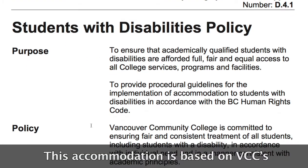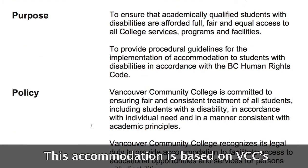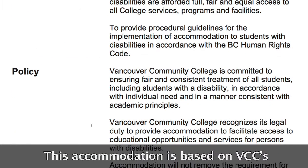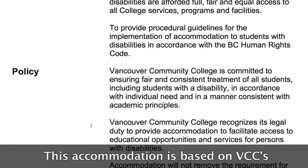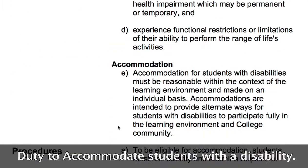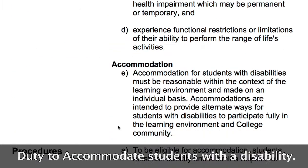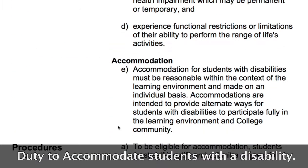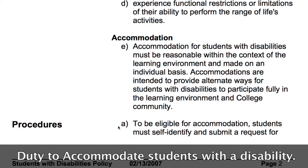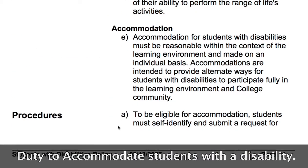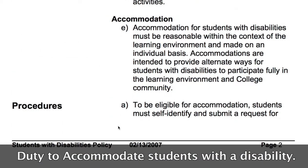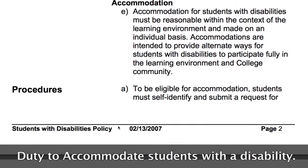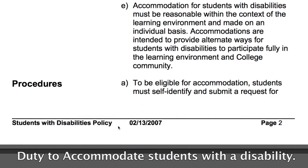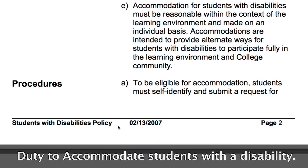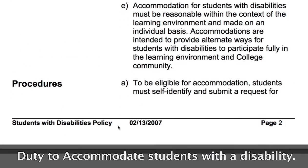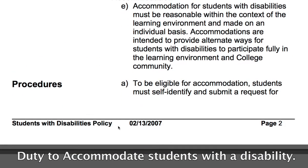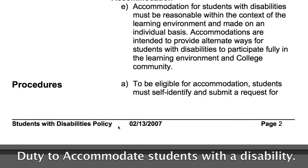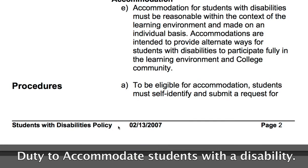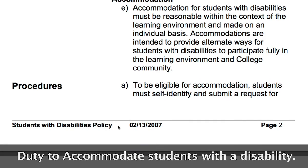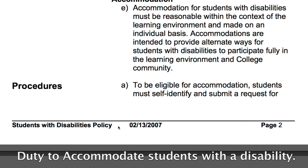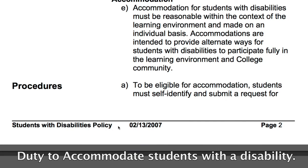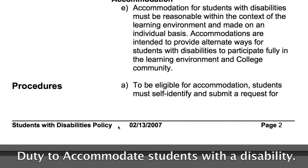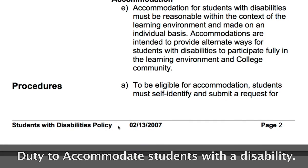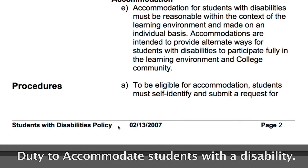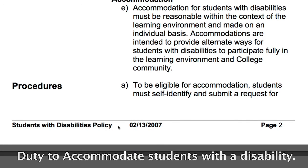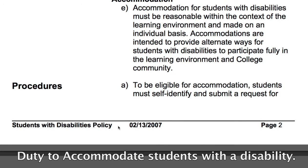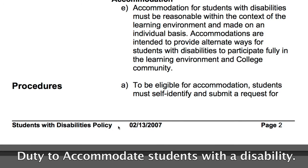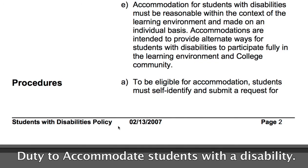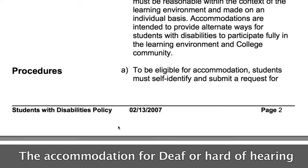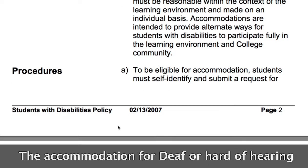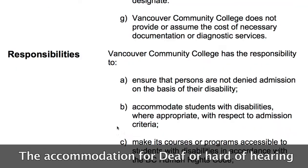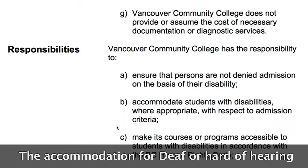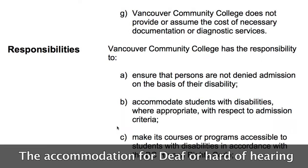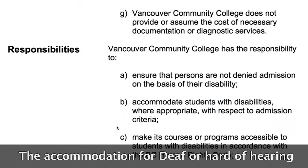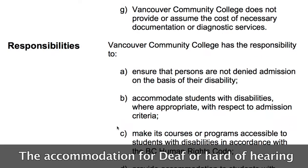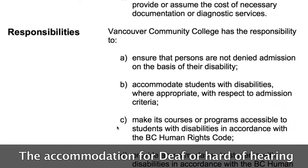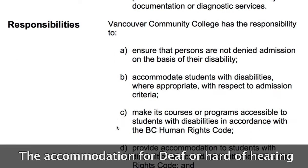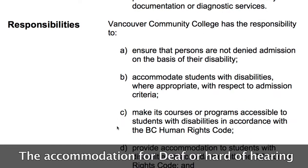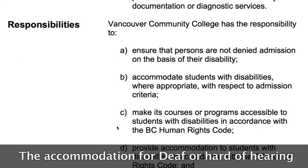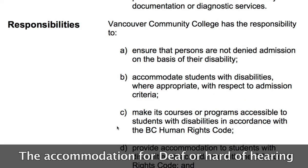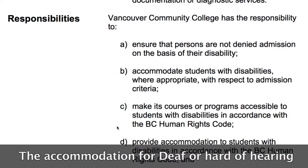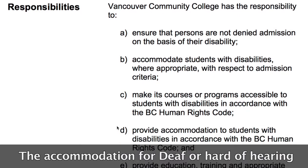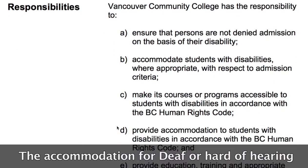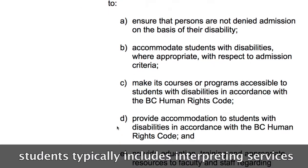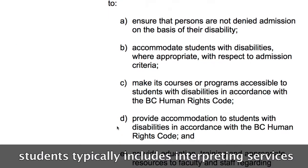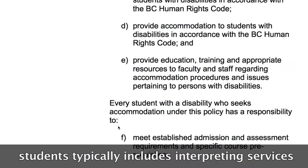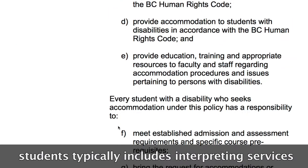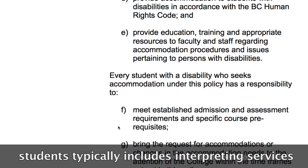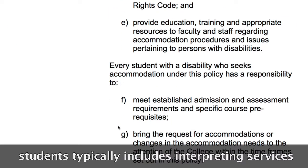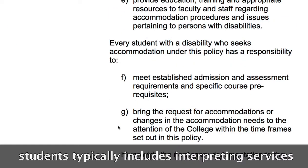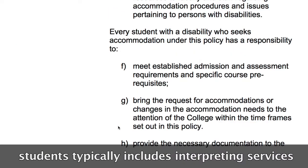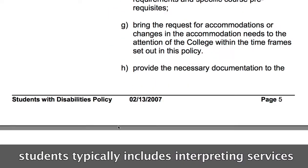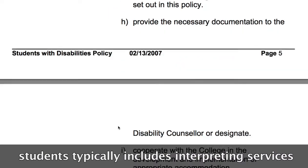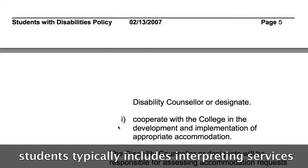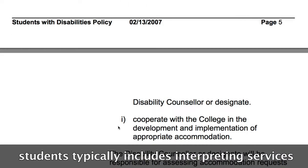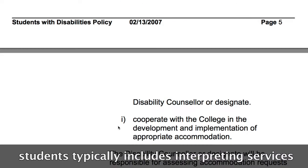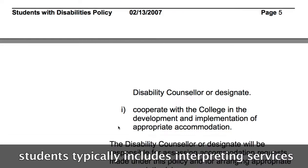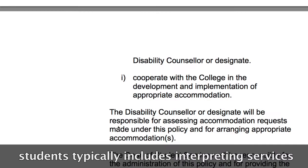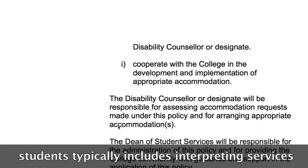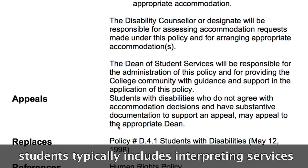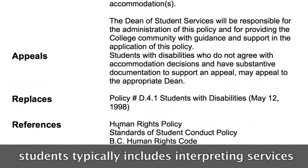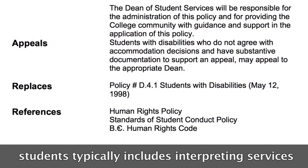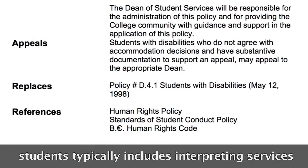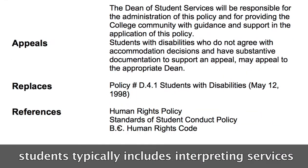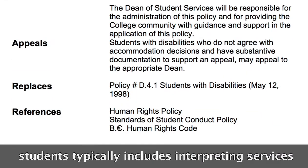on VCC's duty to accommodate students with a disability. The accommodation for deaf or hard of hearing students typically